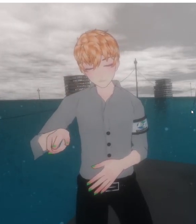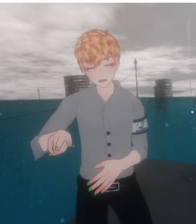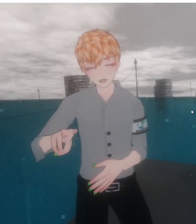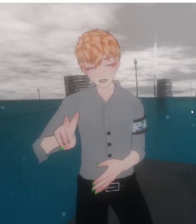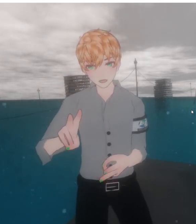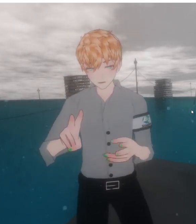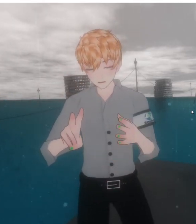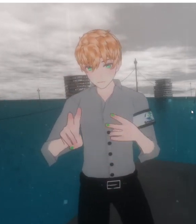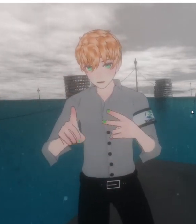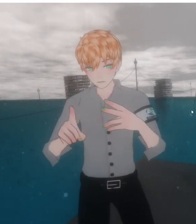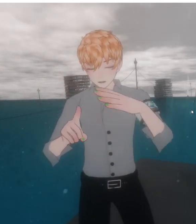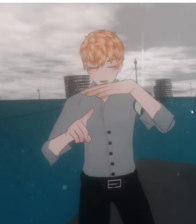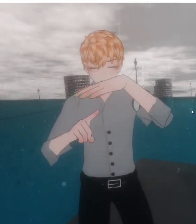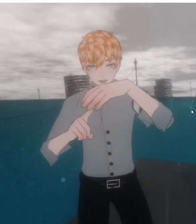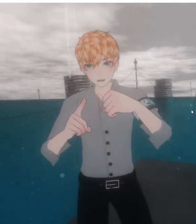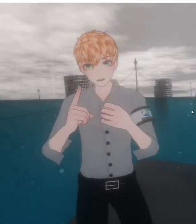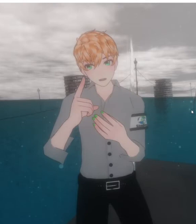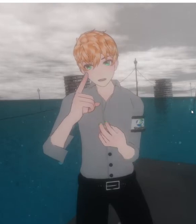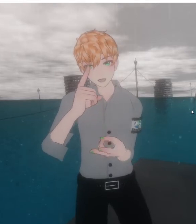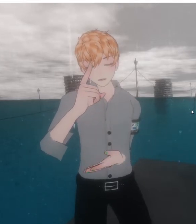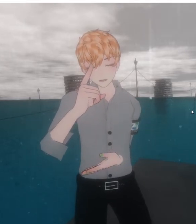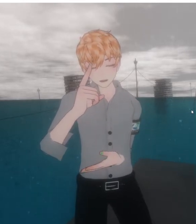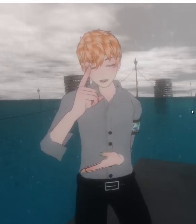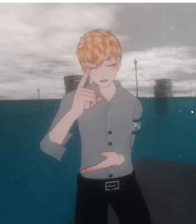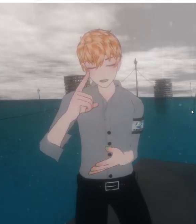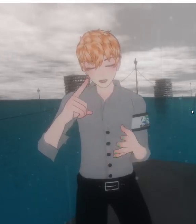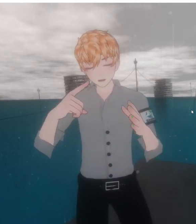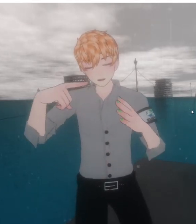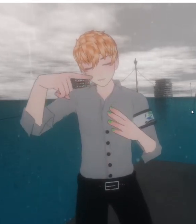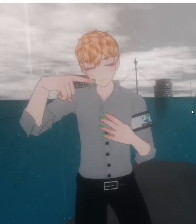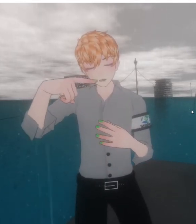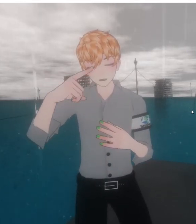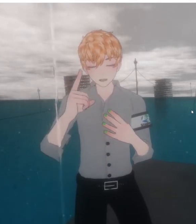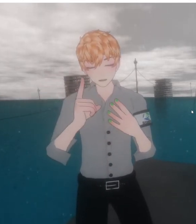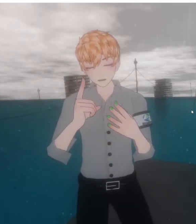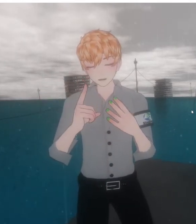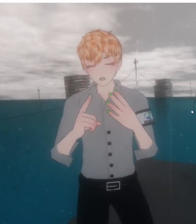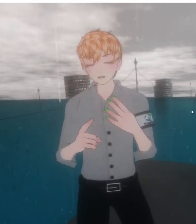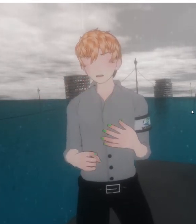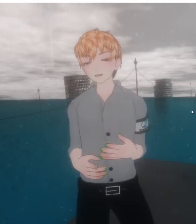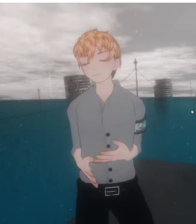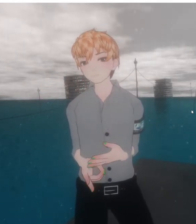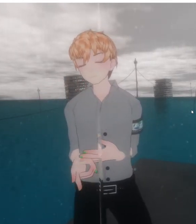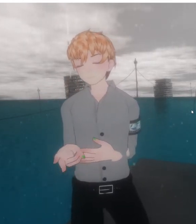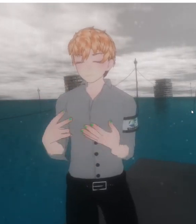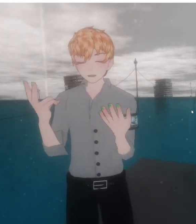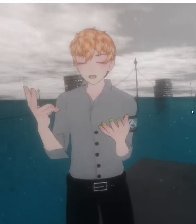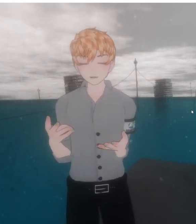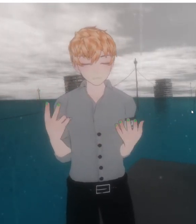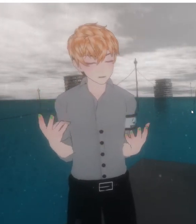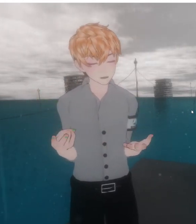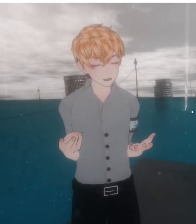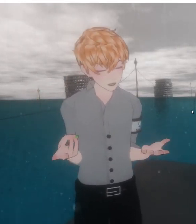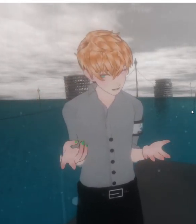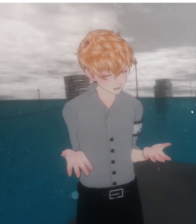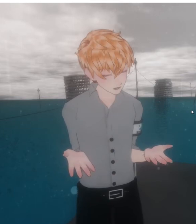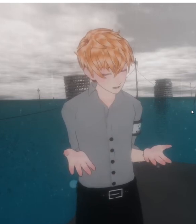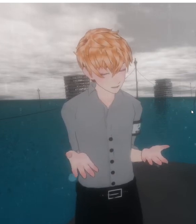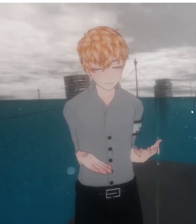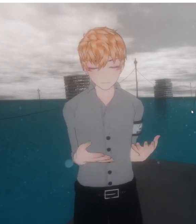that. I mean, X is where you have the bent finger. The finger's bent over. So that would be double X. But does that